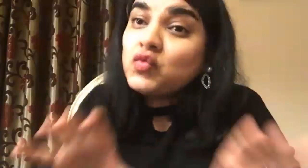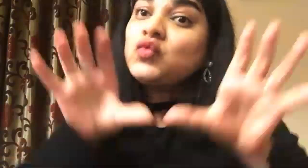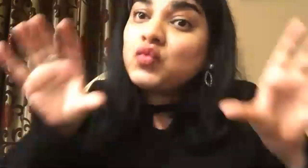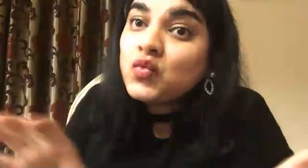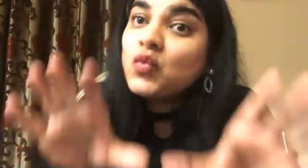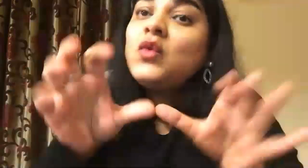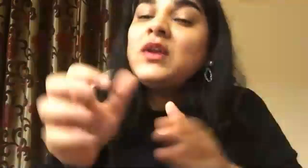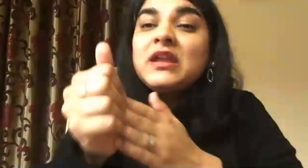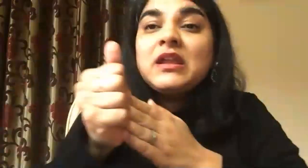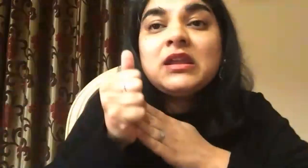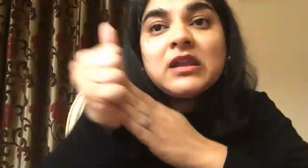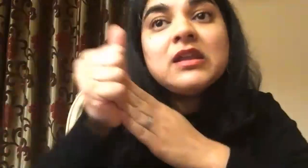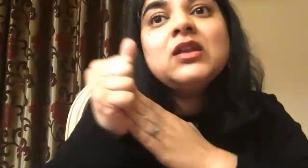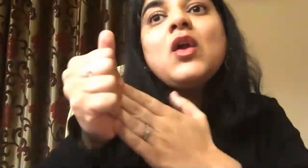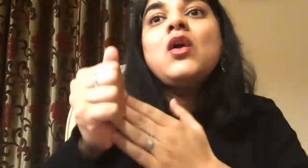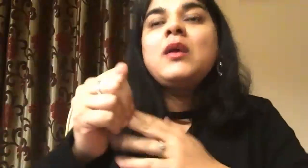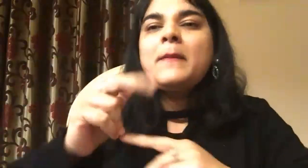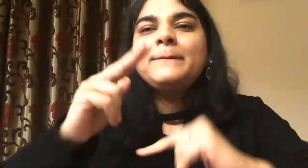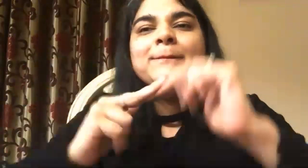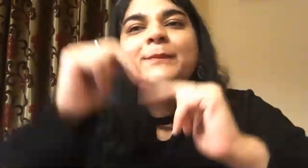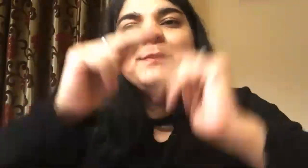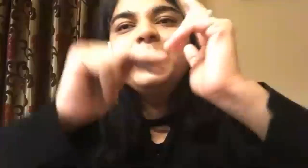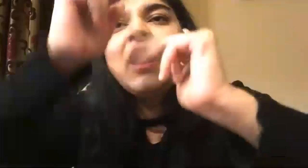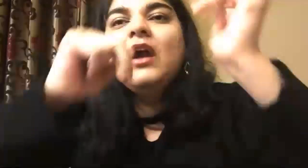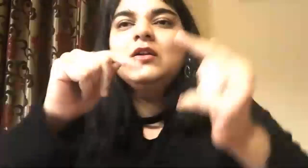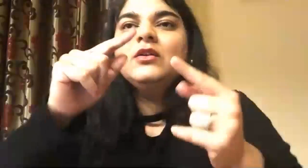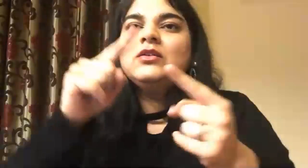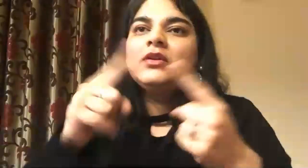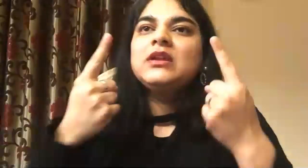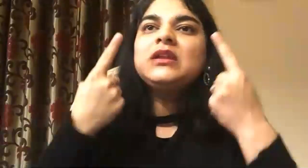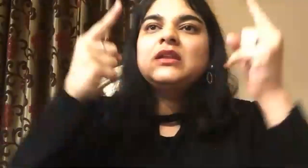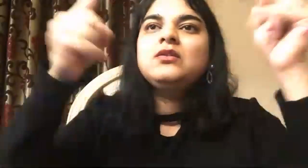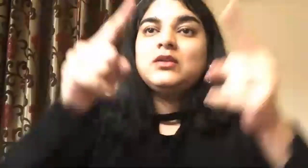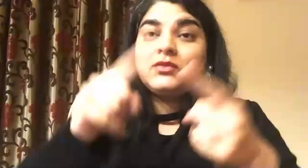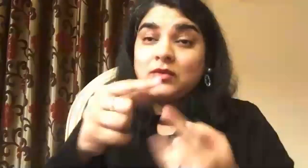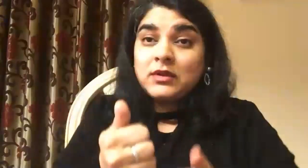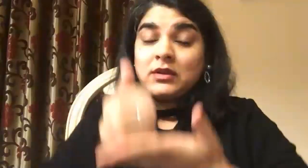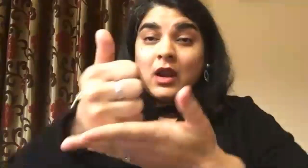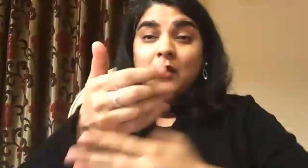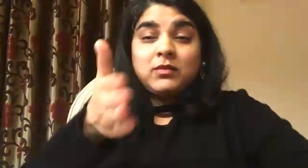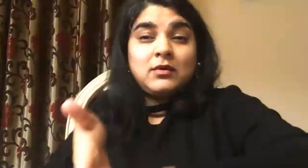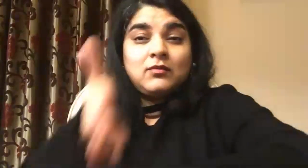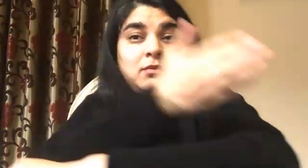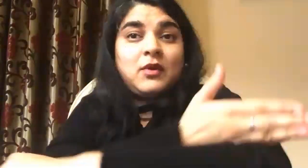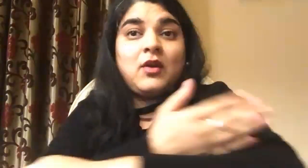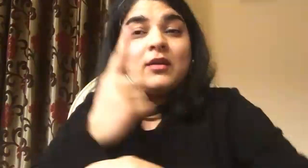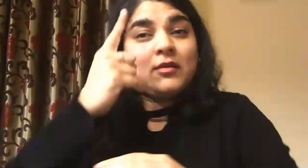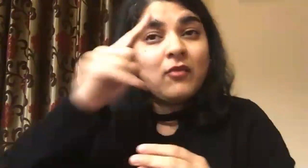plus F. Meeting information button. You are using enhanced alert. Kathy has joined the meeting.